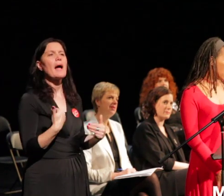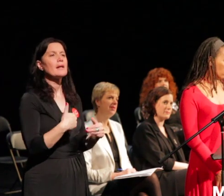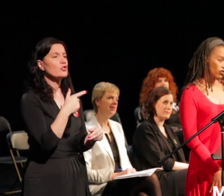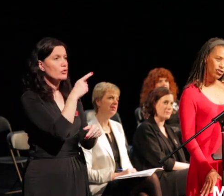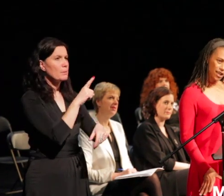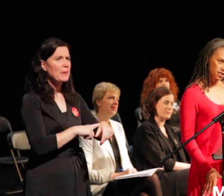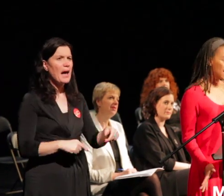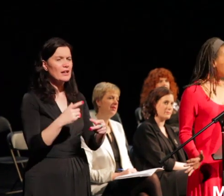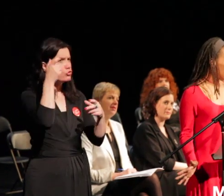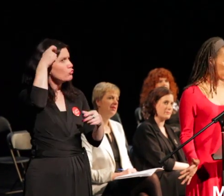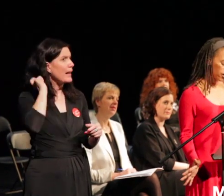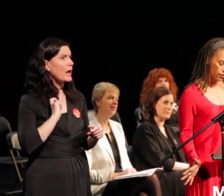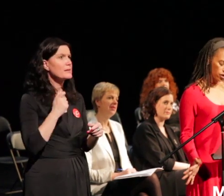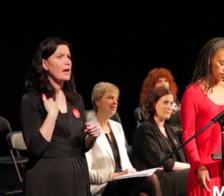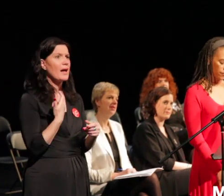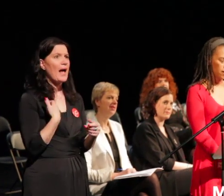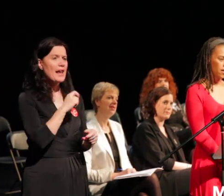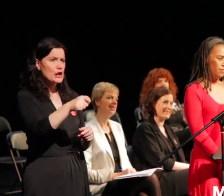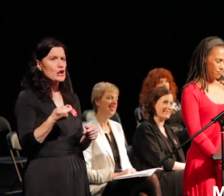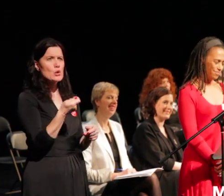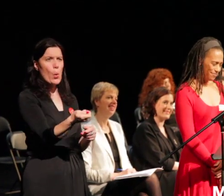She's black, she's got dreadlocks and a samurai sword.